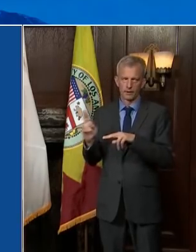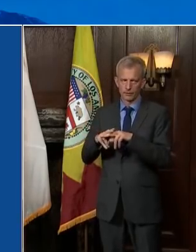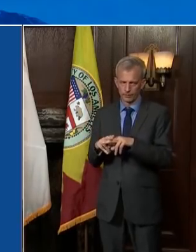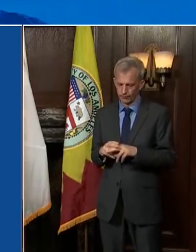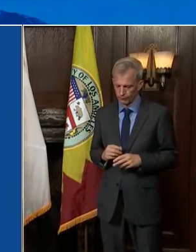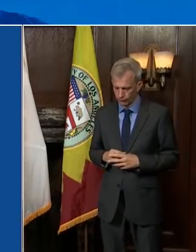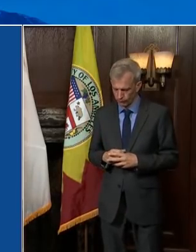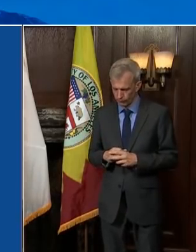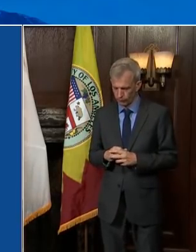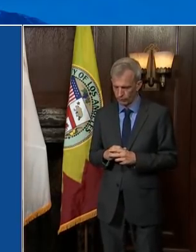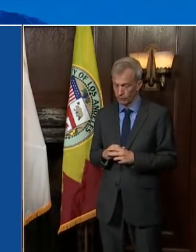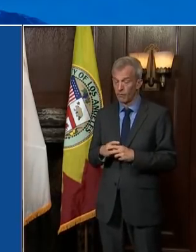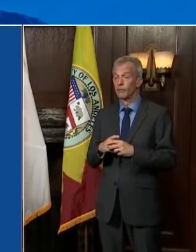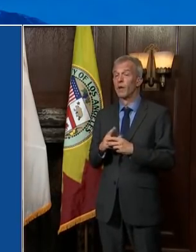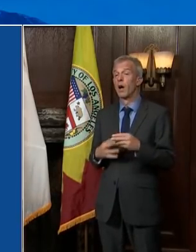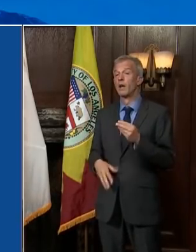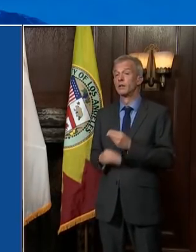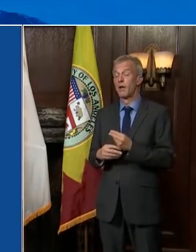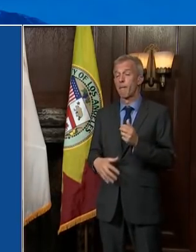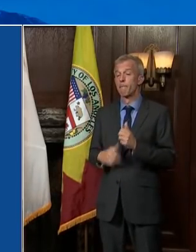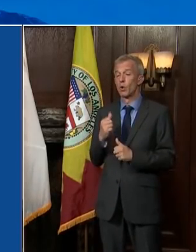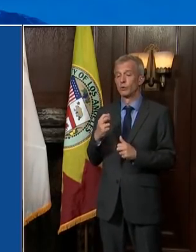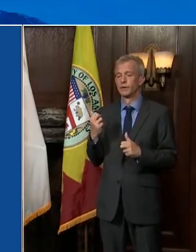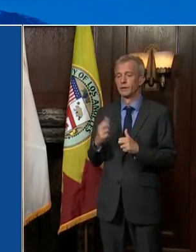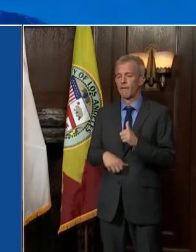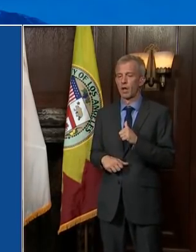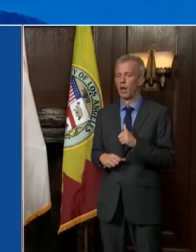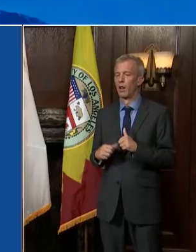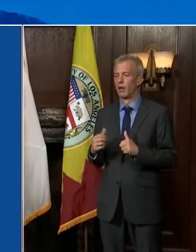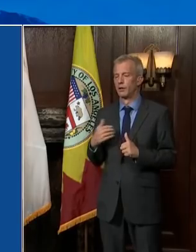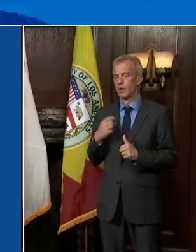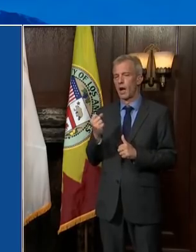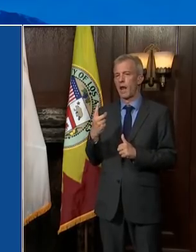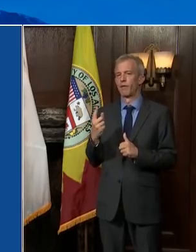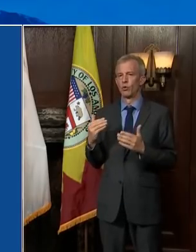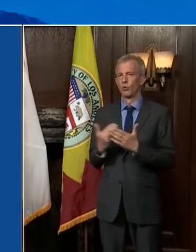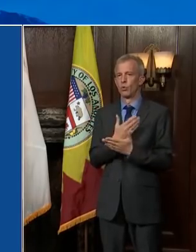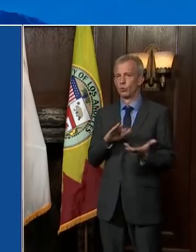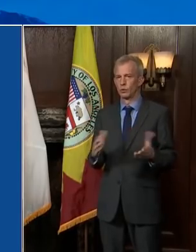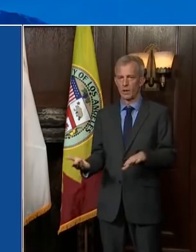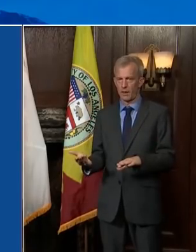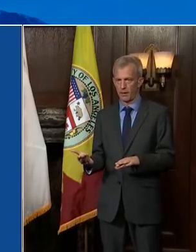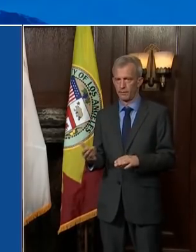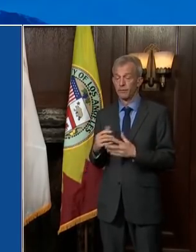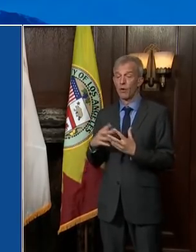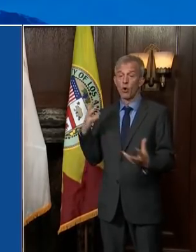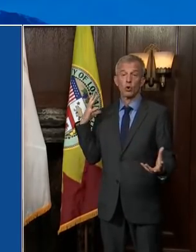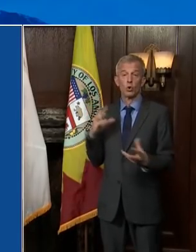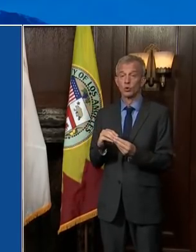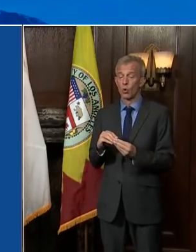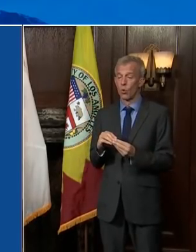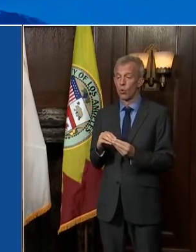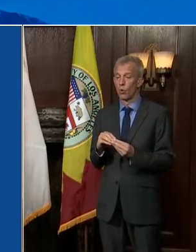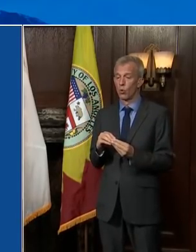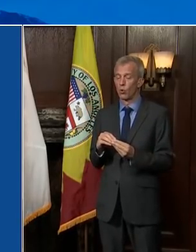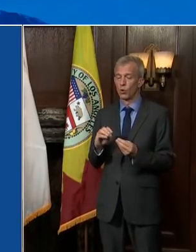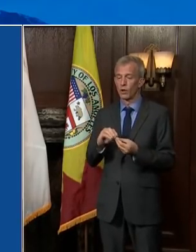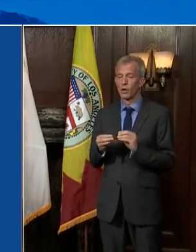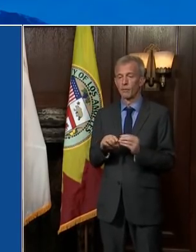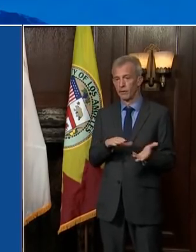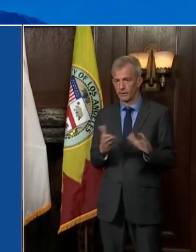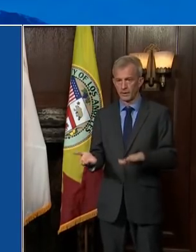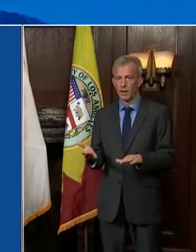Additionally, and most difficult, there were 11 new deaths. This brings the total number of fallen